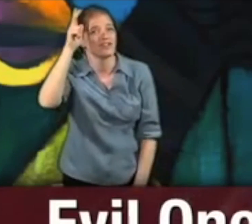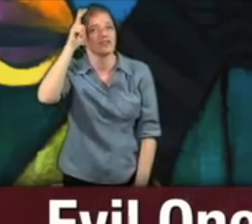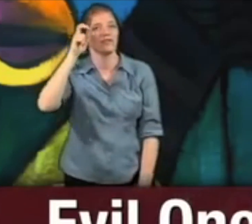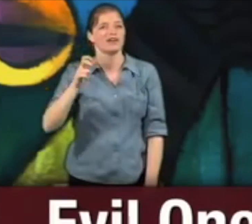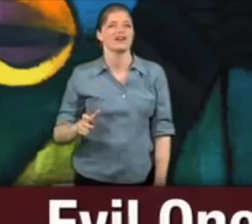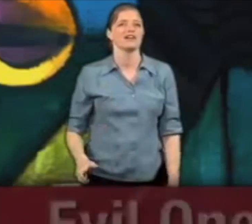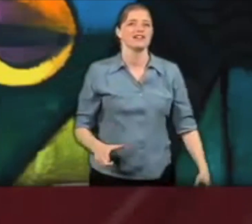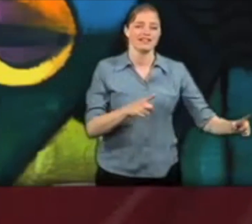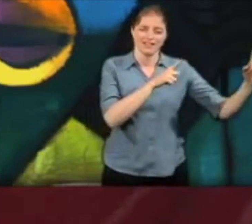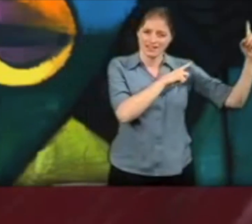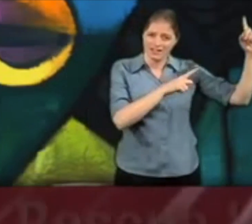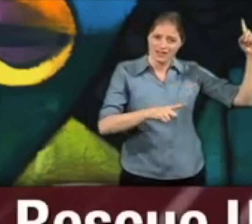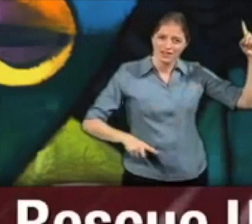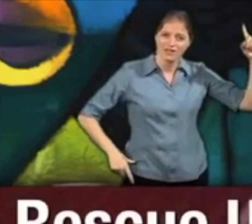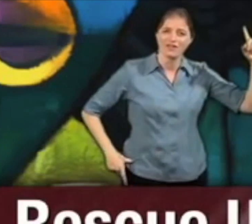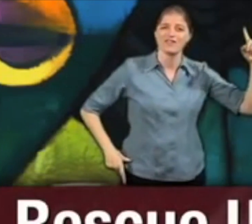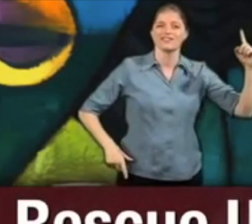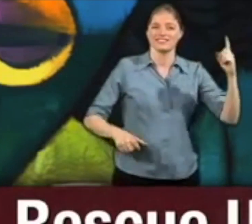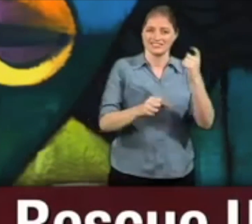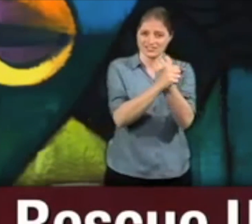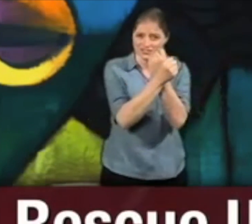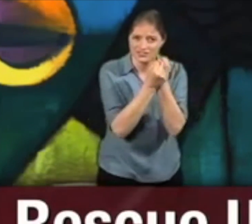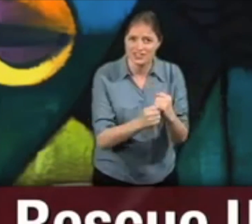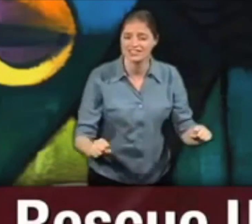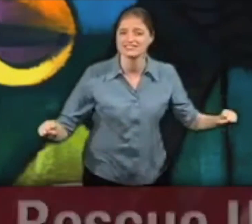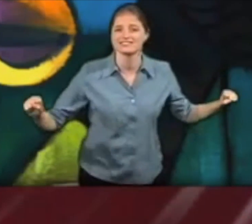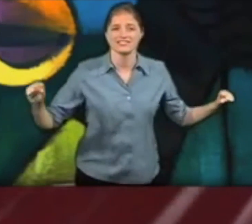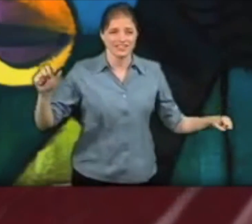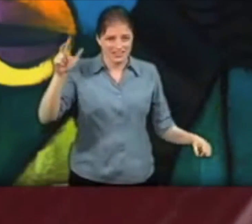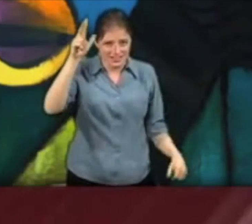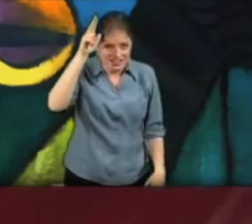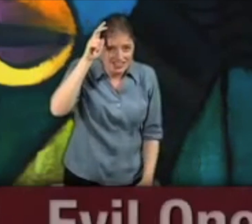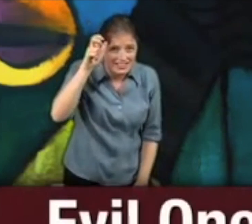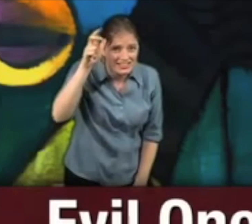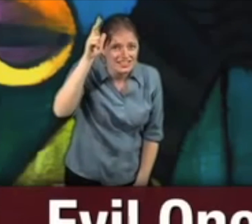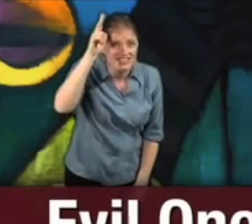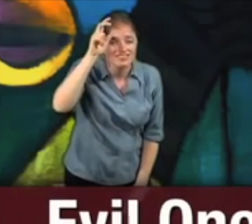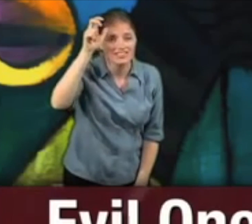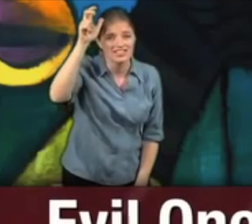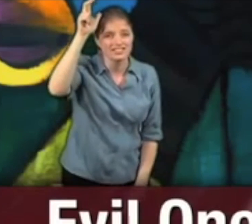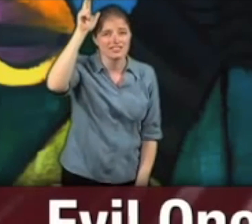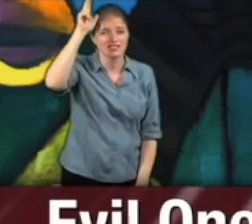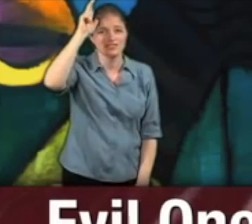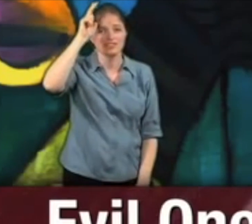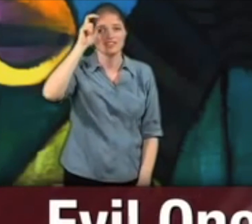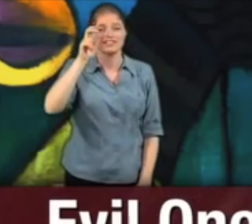one.